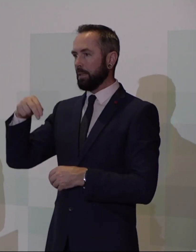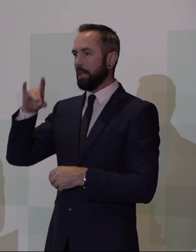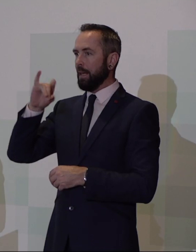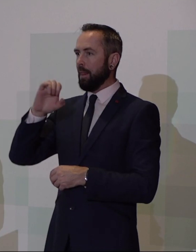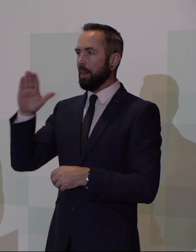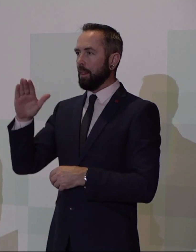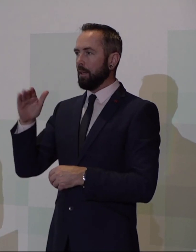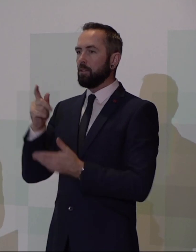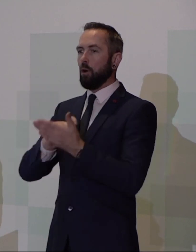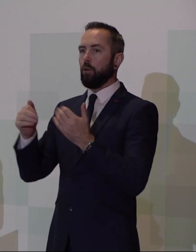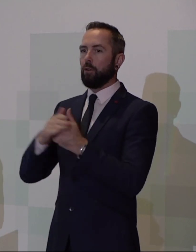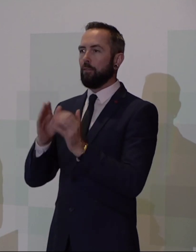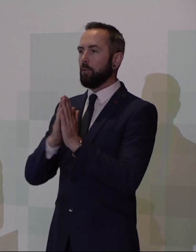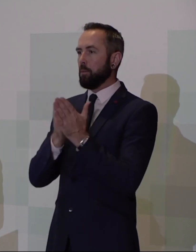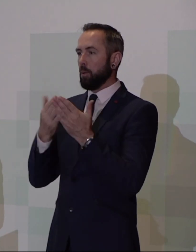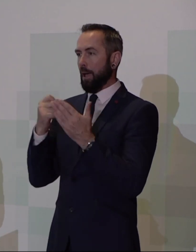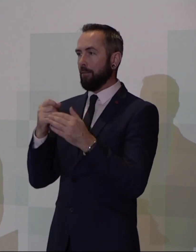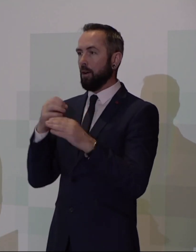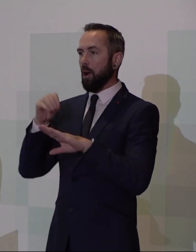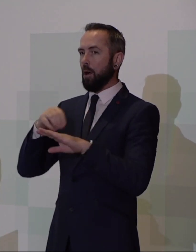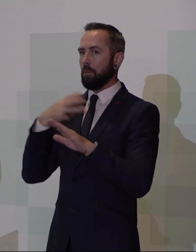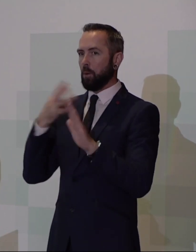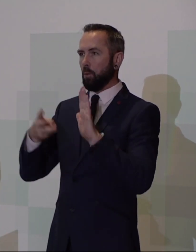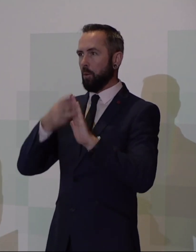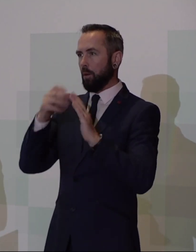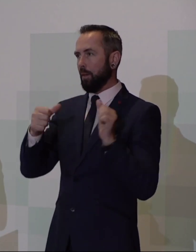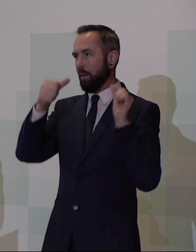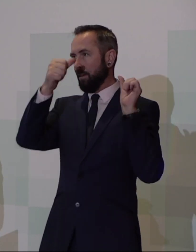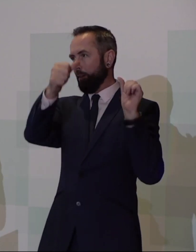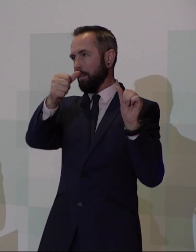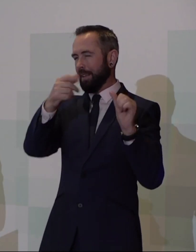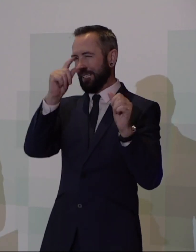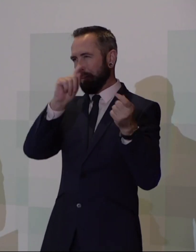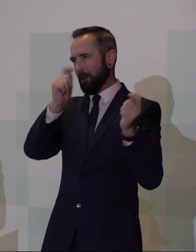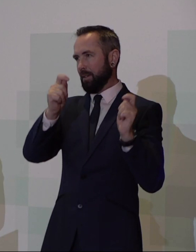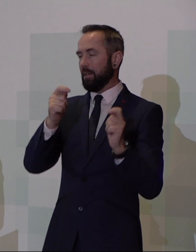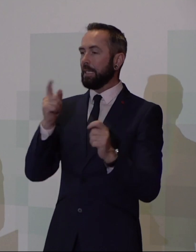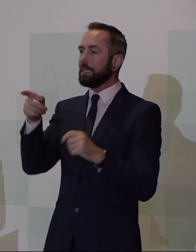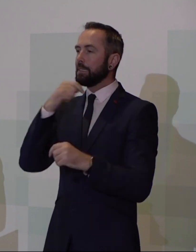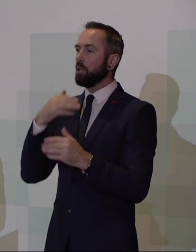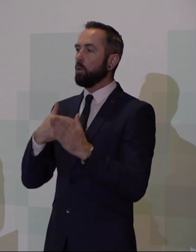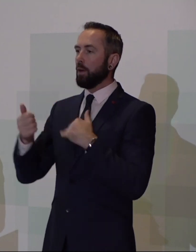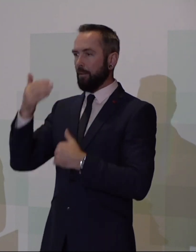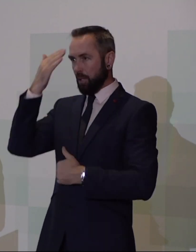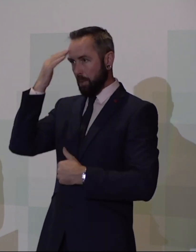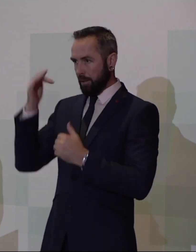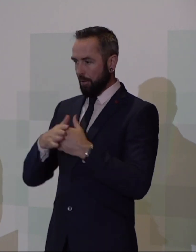Think and Grow Rich, and I have it on my office wall. I've slightly altered it, and what he says is, whatever the mind of